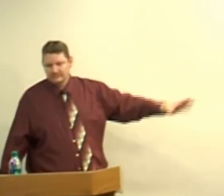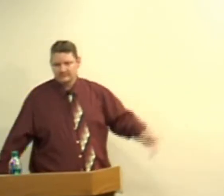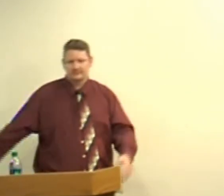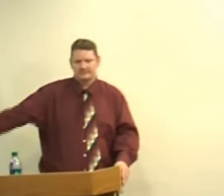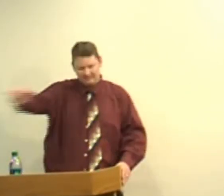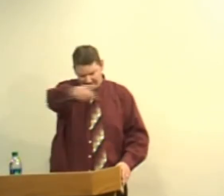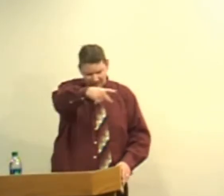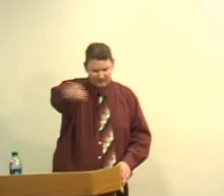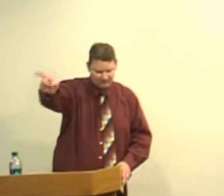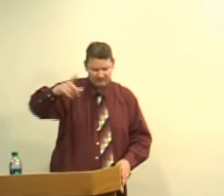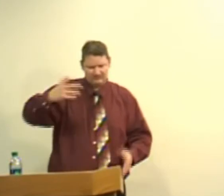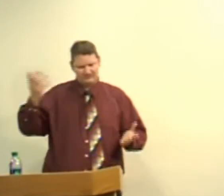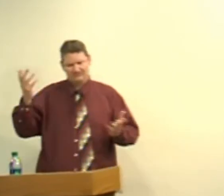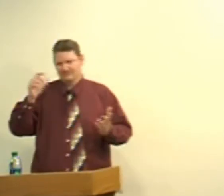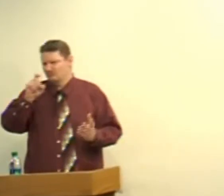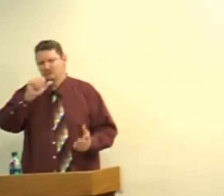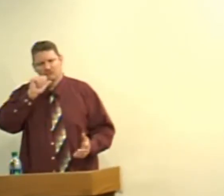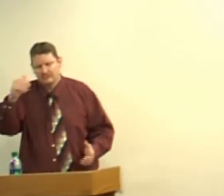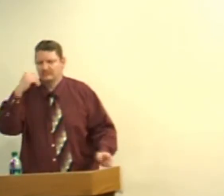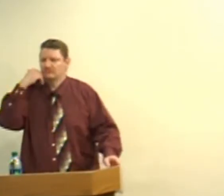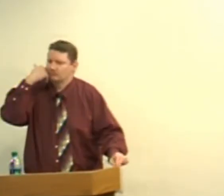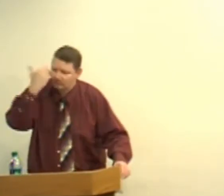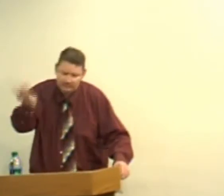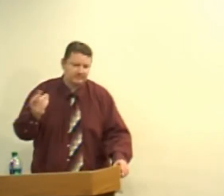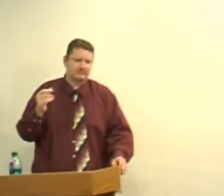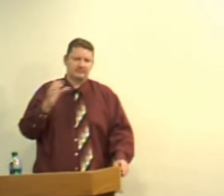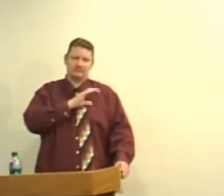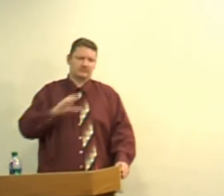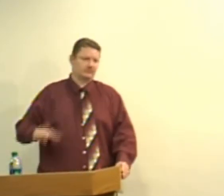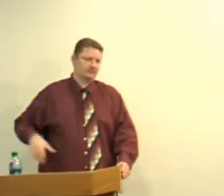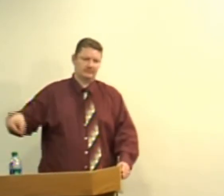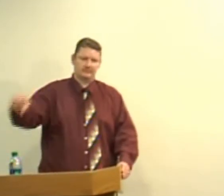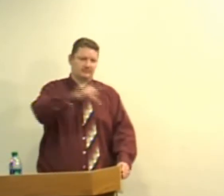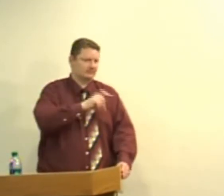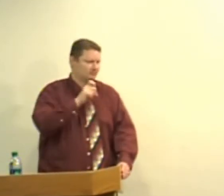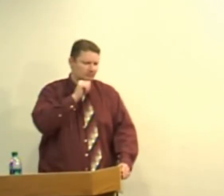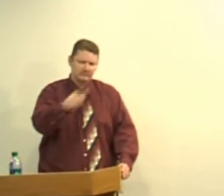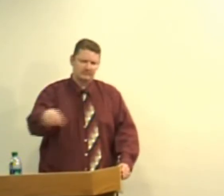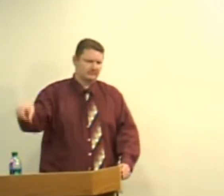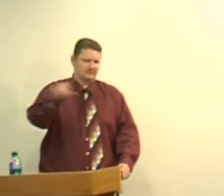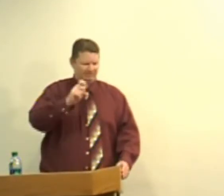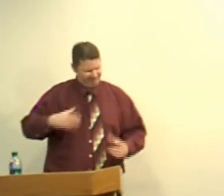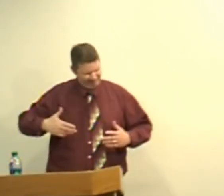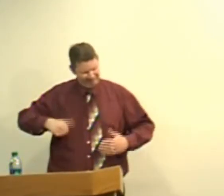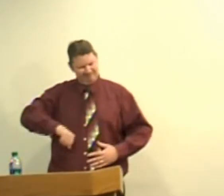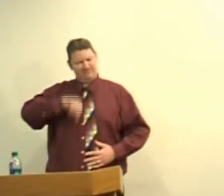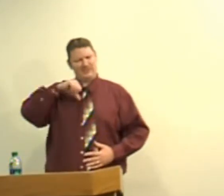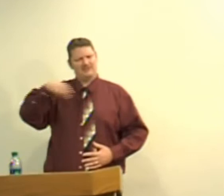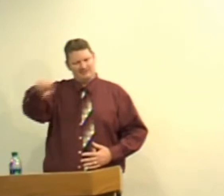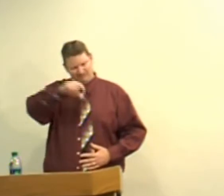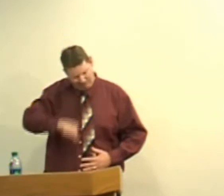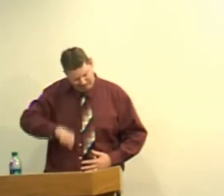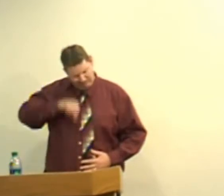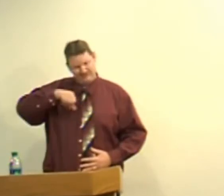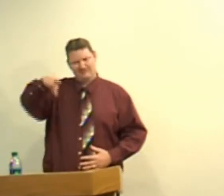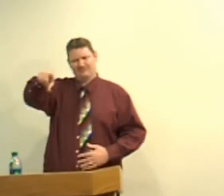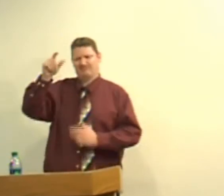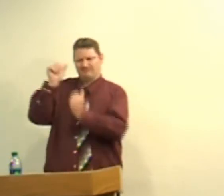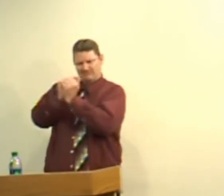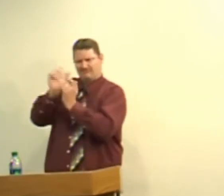Just forget about what they're saying because we are not to do that. We are not to experience shame for being Christians. We are to be proud that